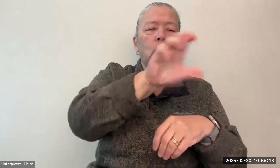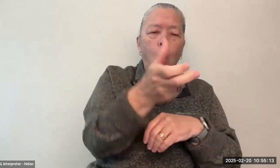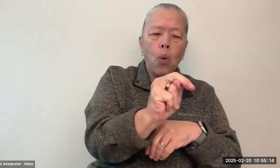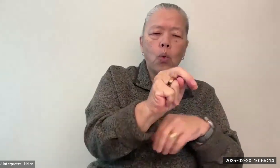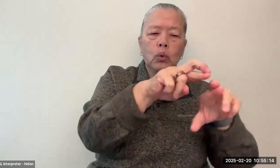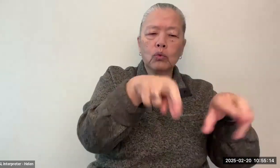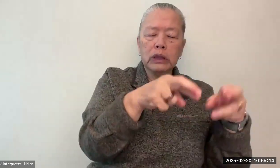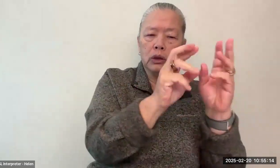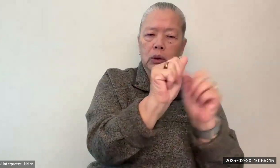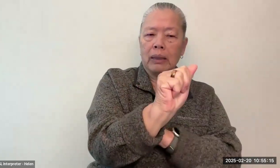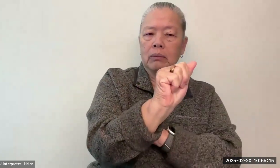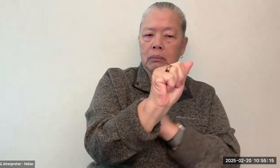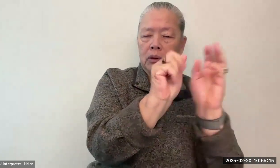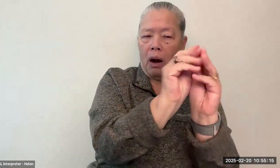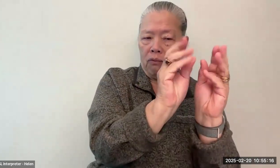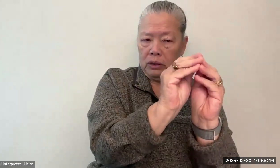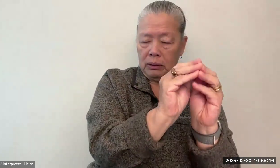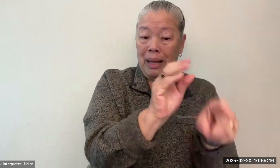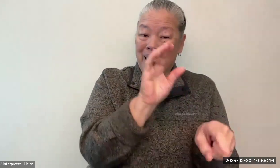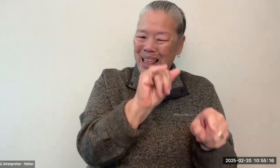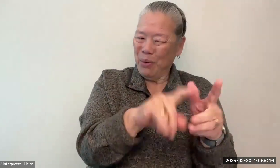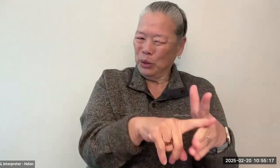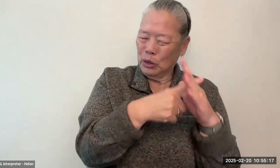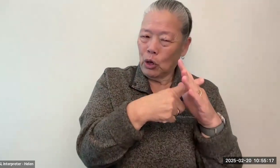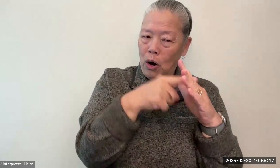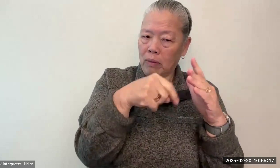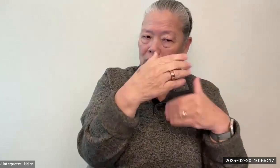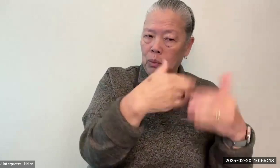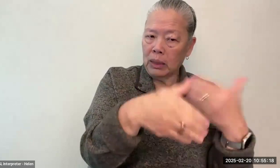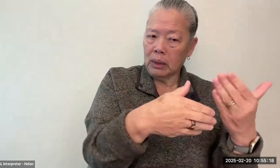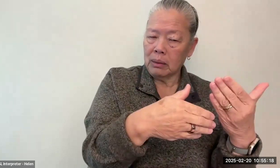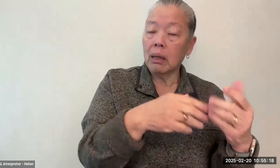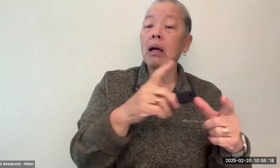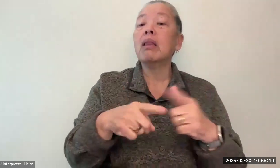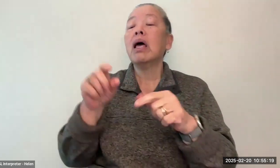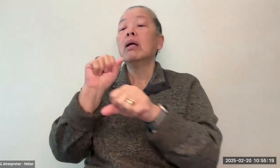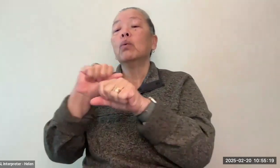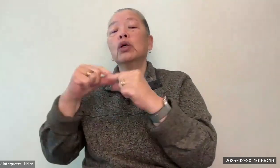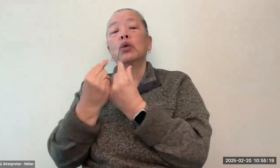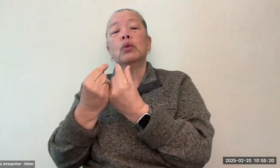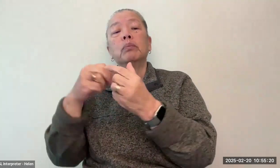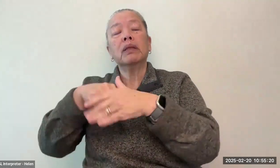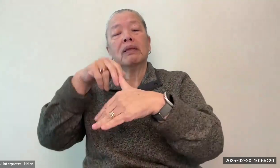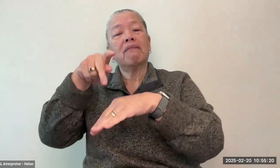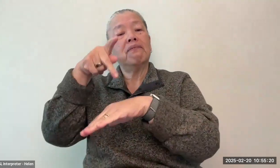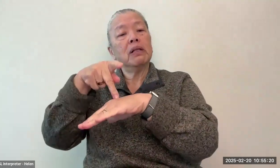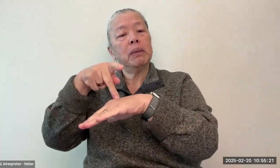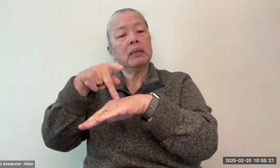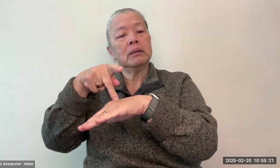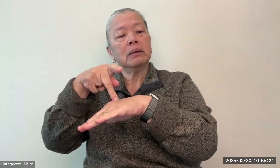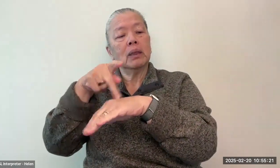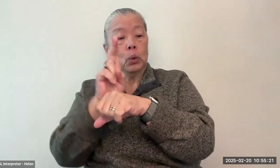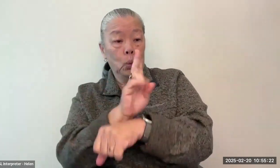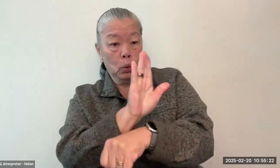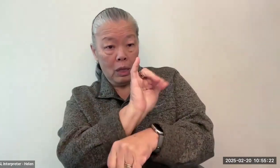of the foundation of this. Then a working group from the Philippines built on that proposal